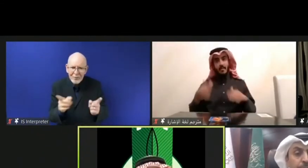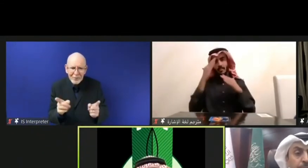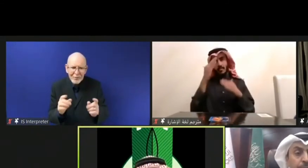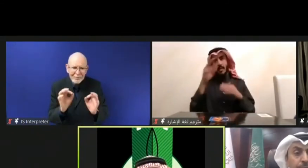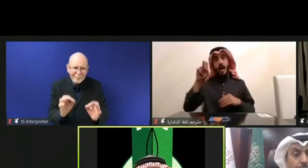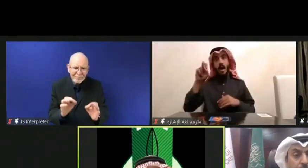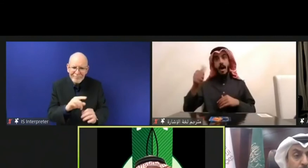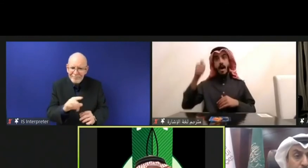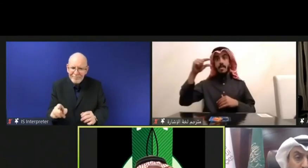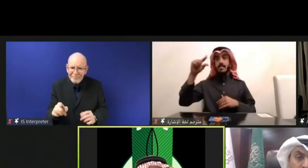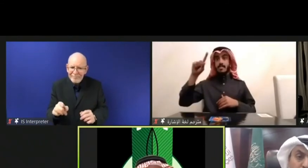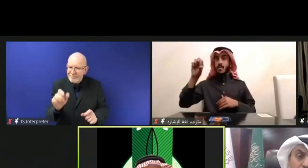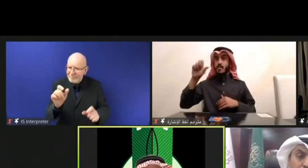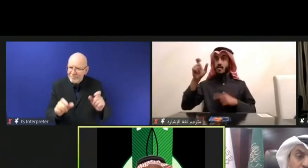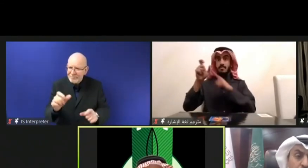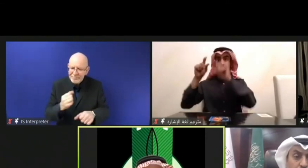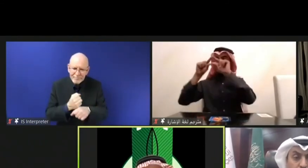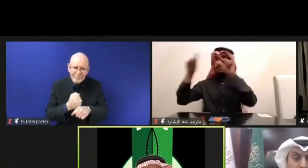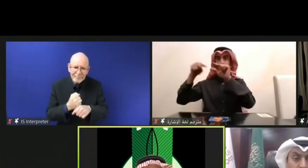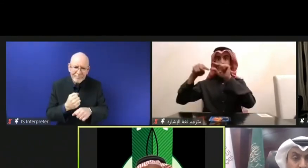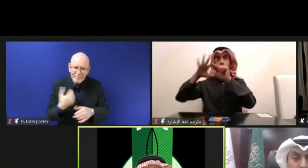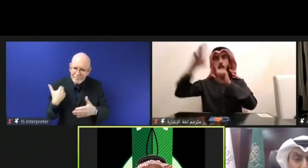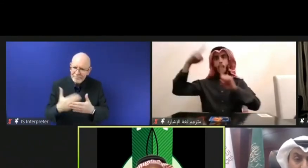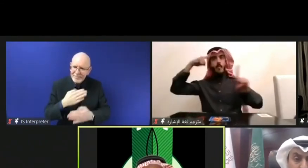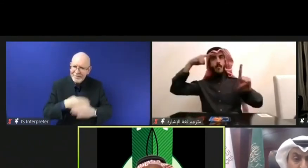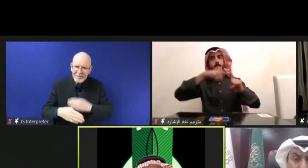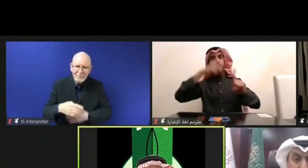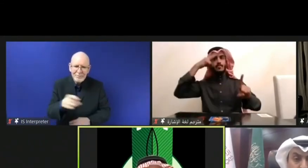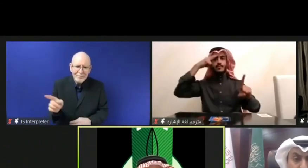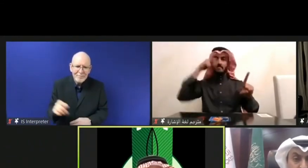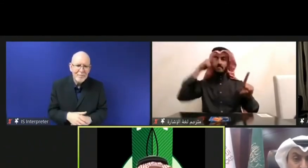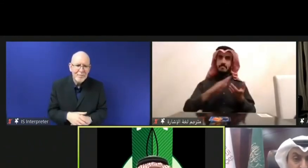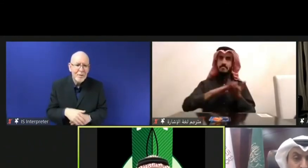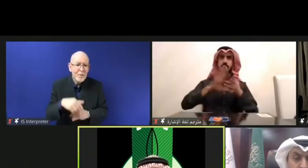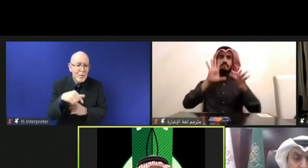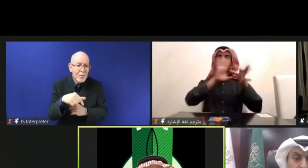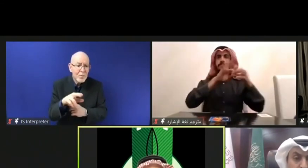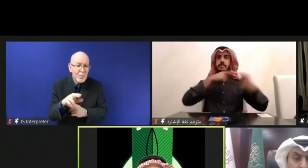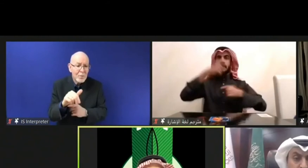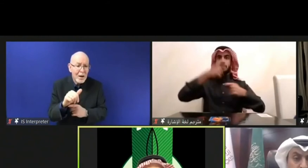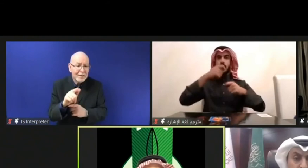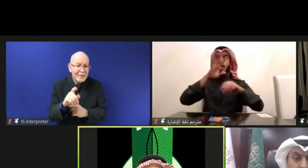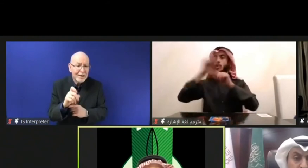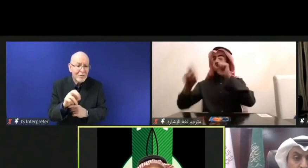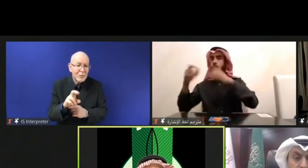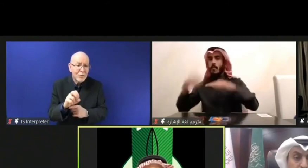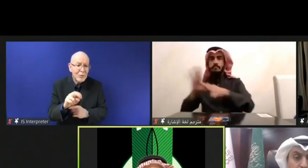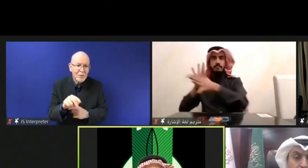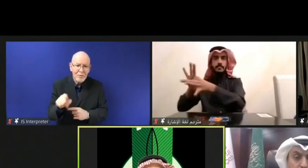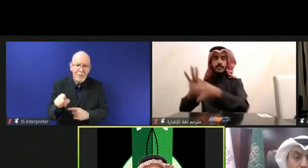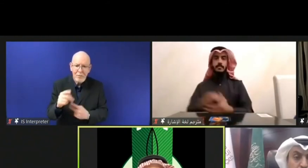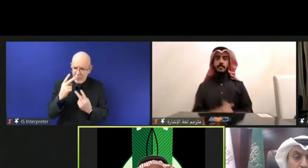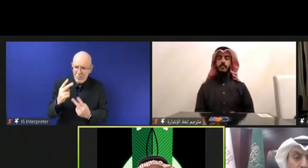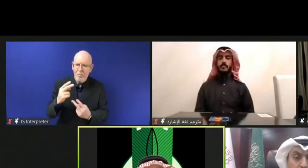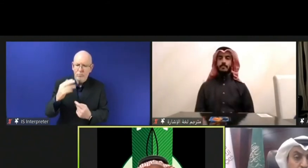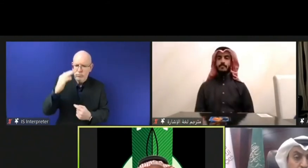is a landmark here in Saudi Arabia in connecting businesses and people with disabilities. And